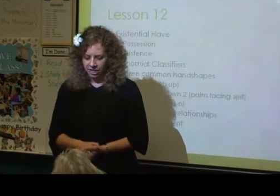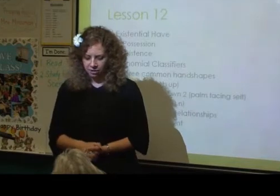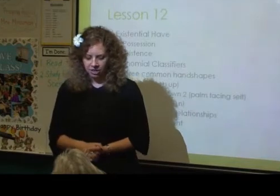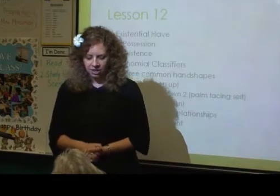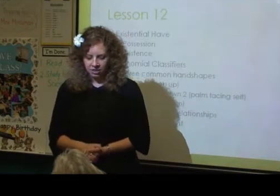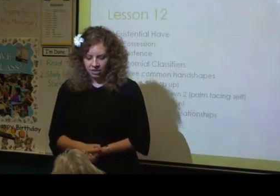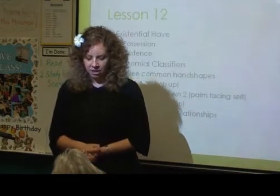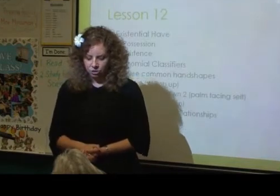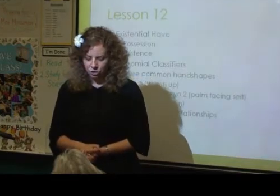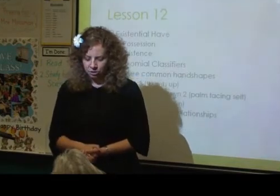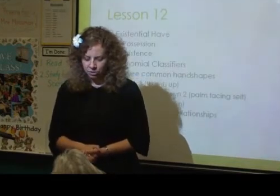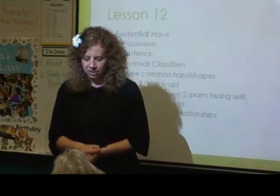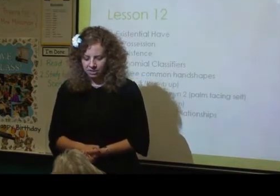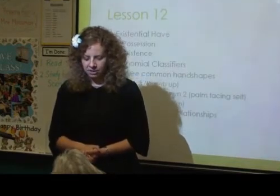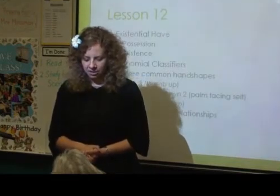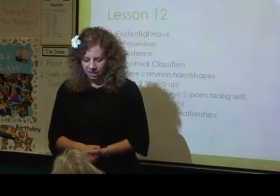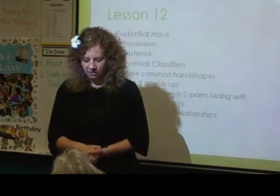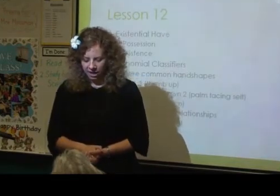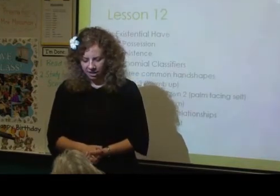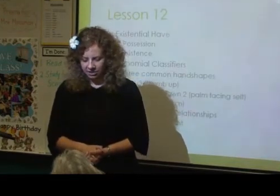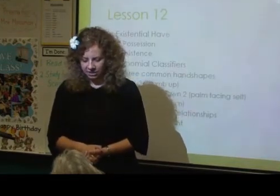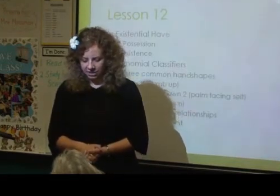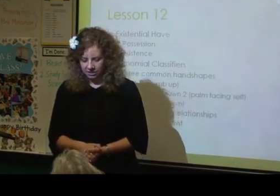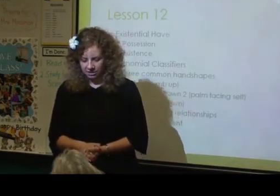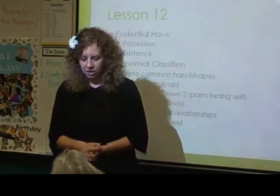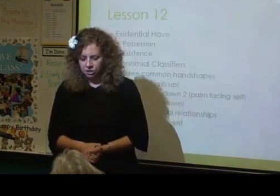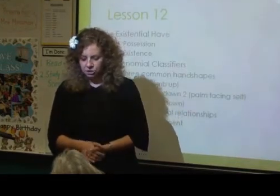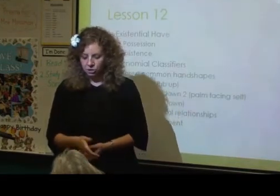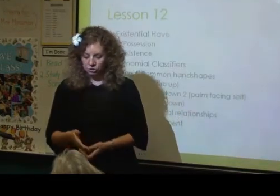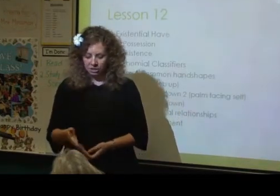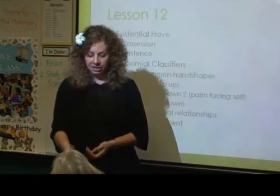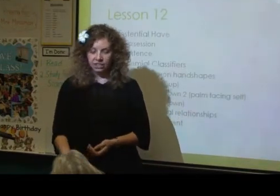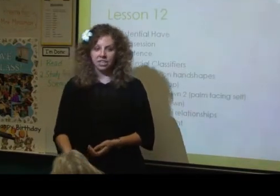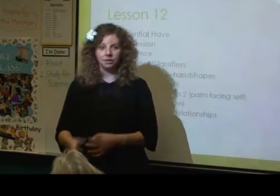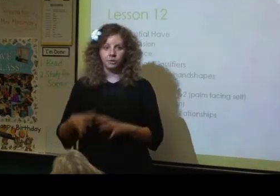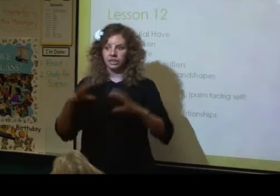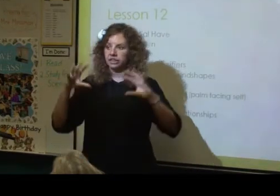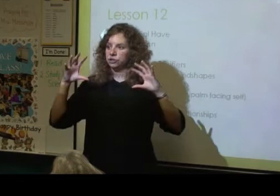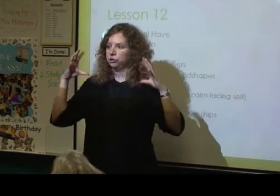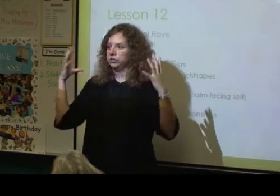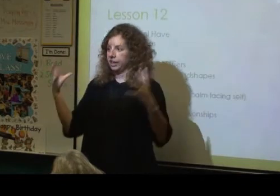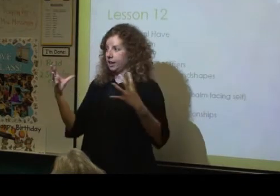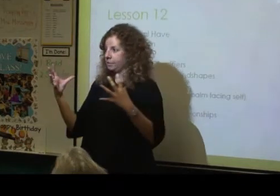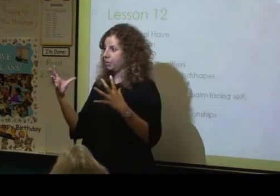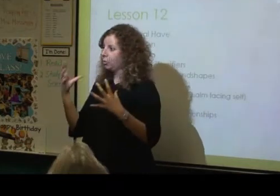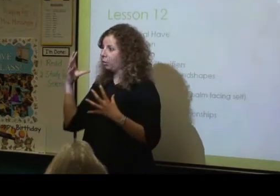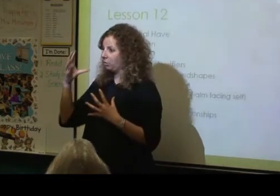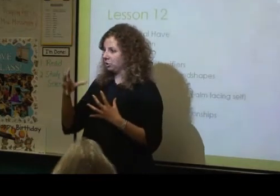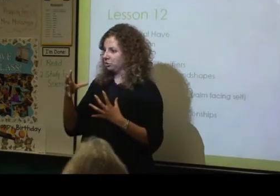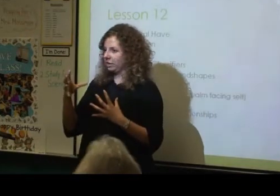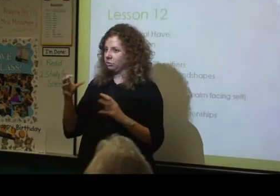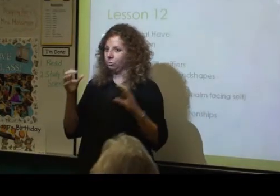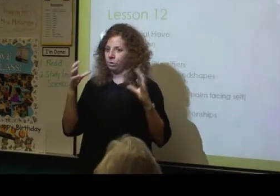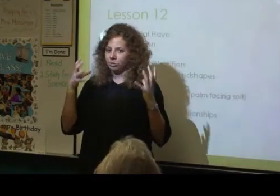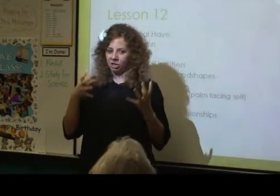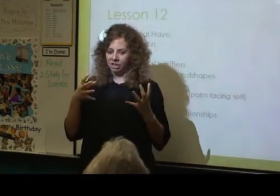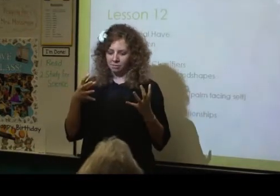noun. The noun usually precedes the classifier in the sentence. So just as I said that we needed to set up what we're doing, what we're talking